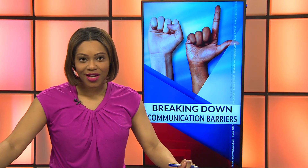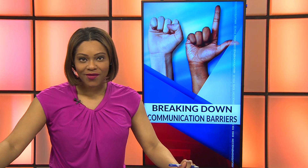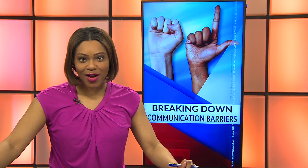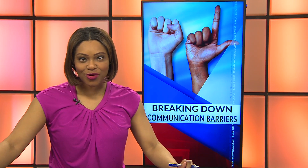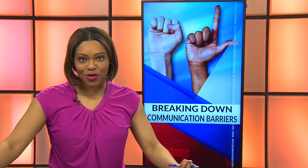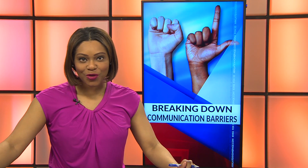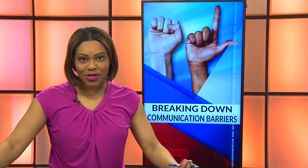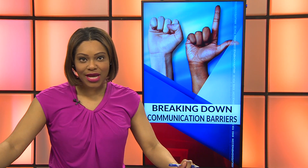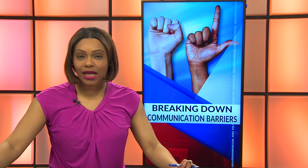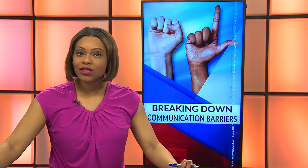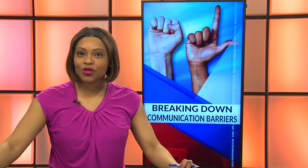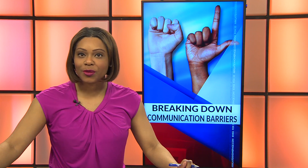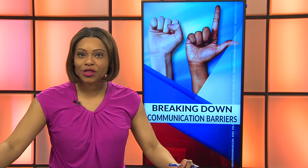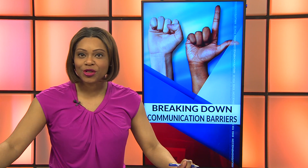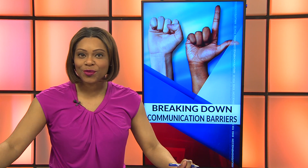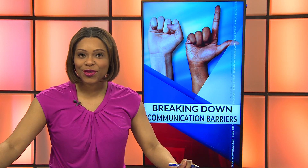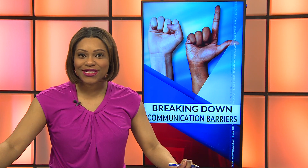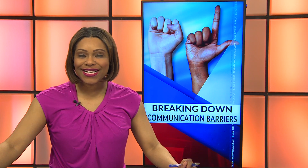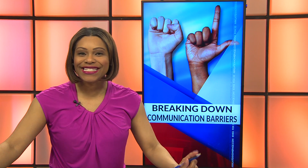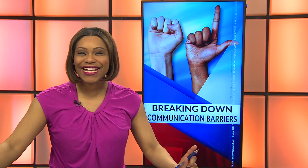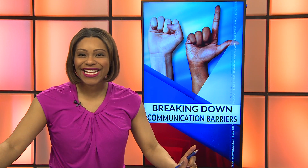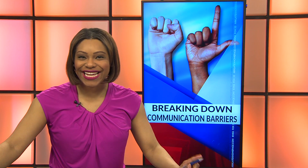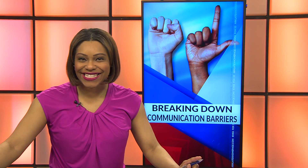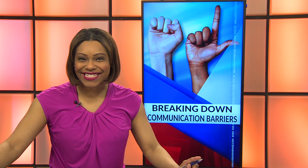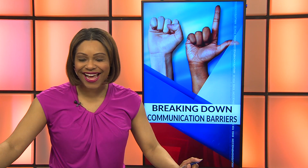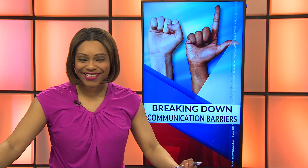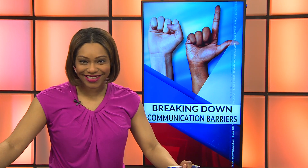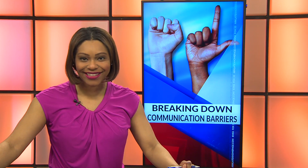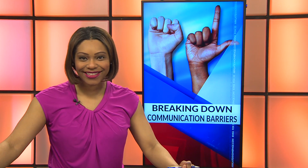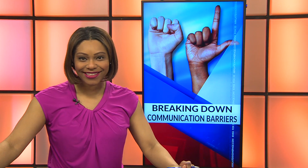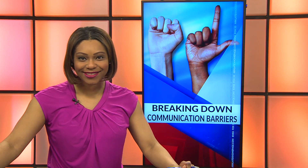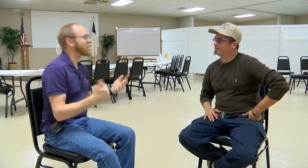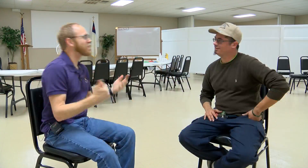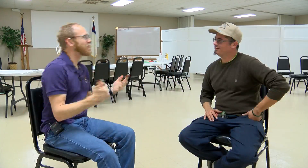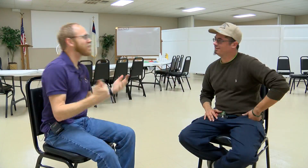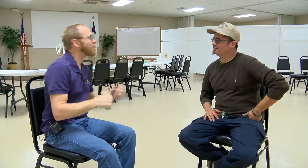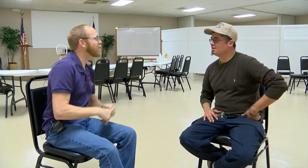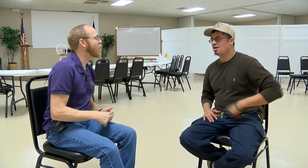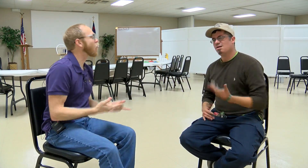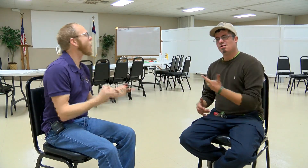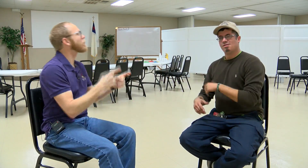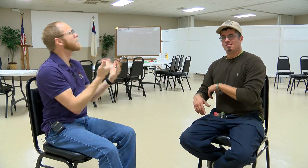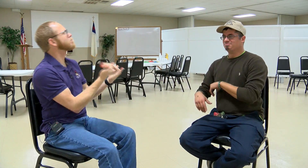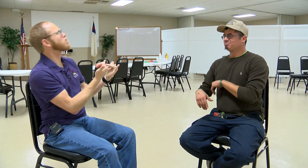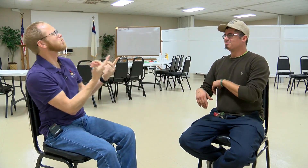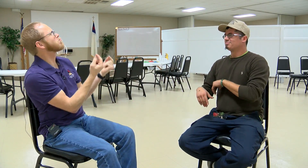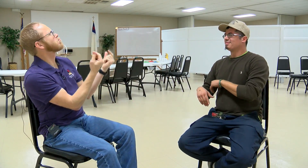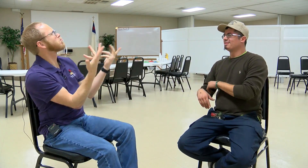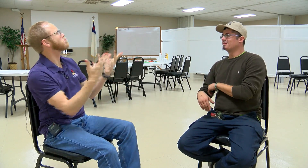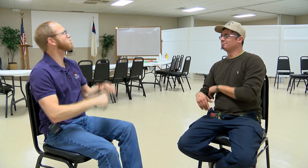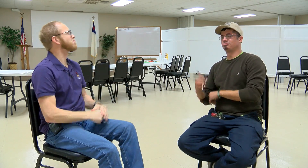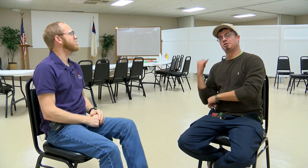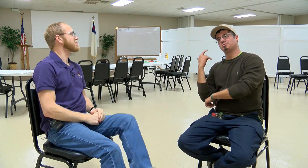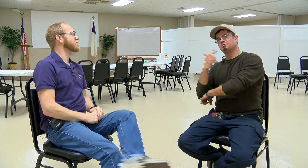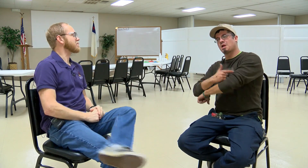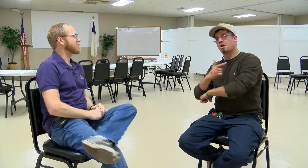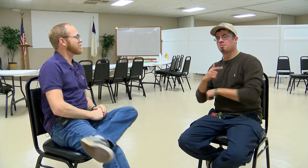Fox 33's Alexandra Meacham brings us an inside look. It's called a living language. It's a very